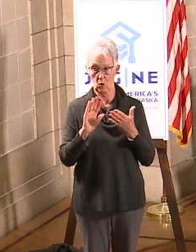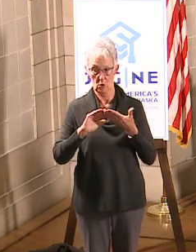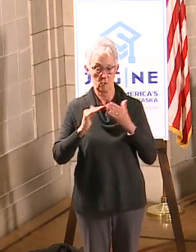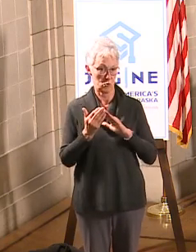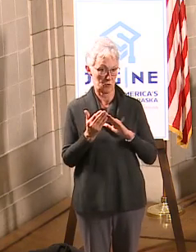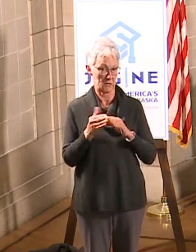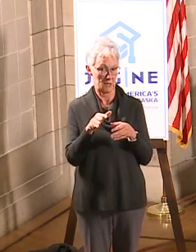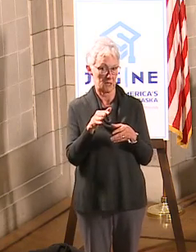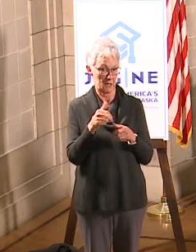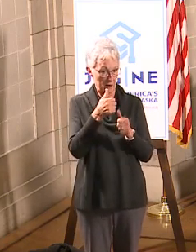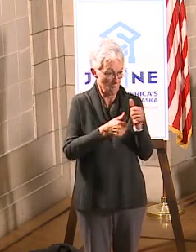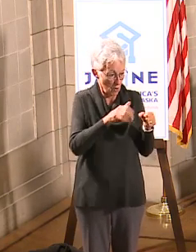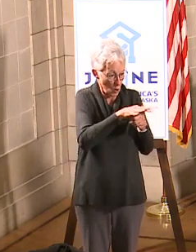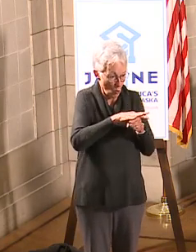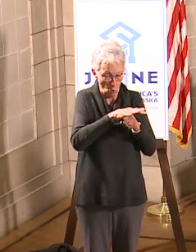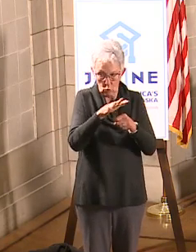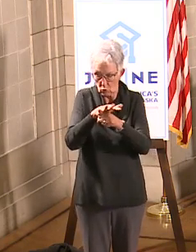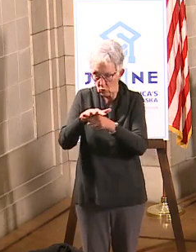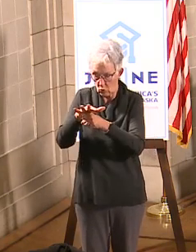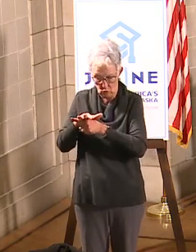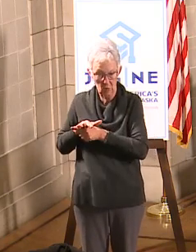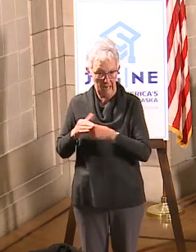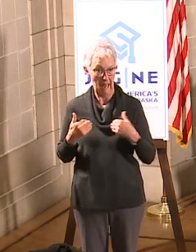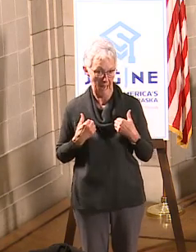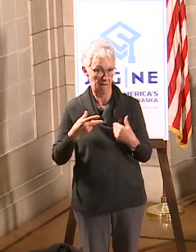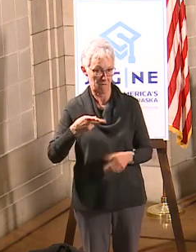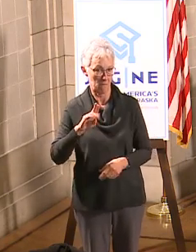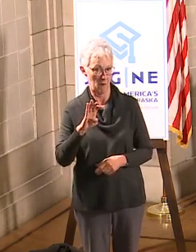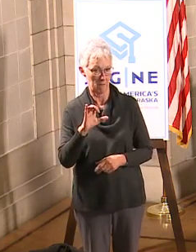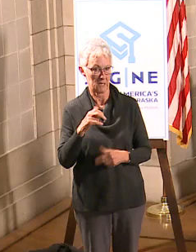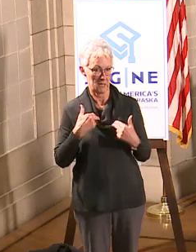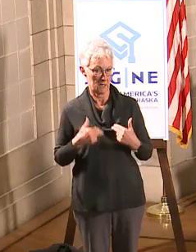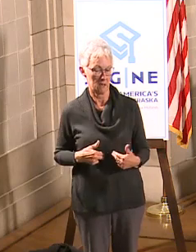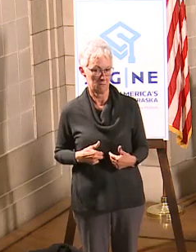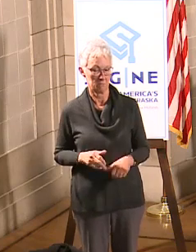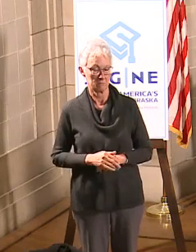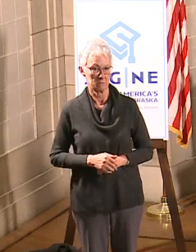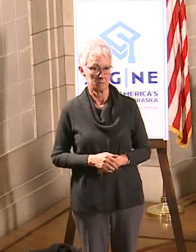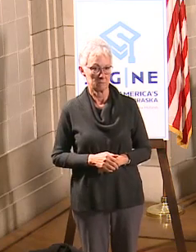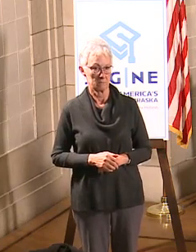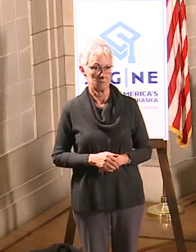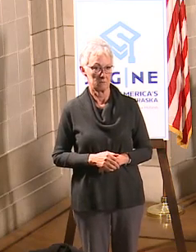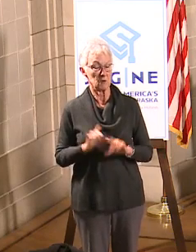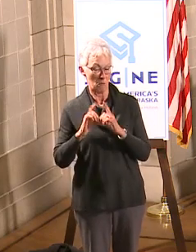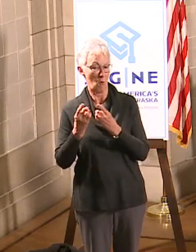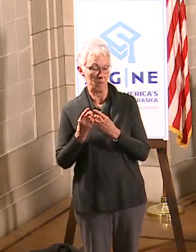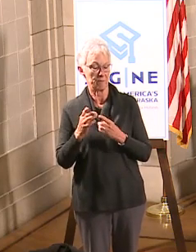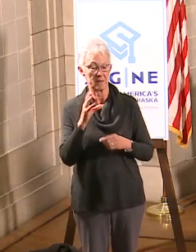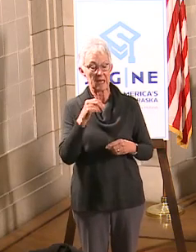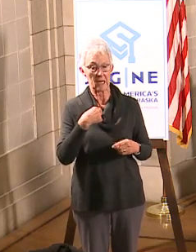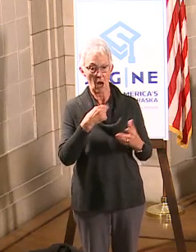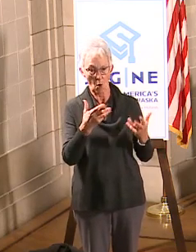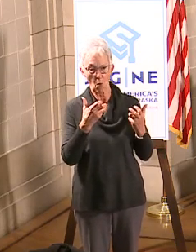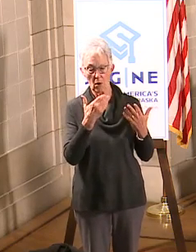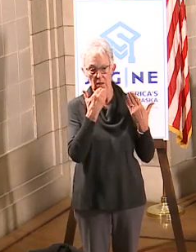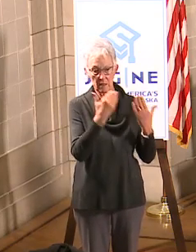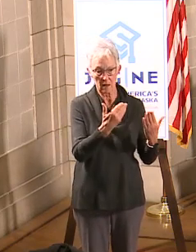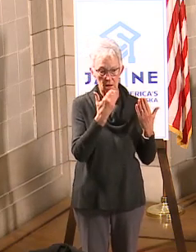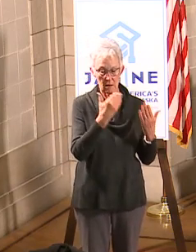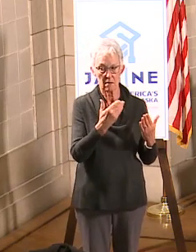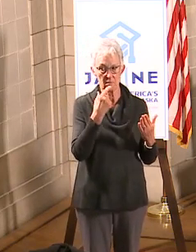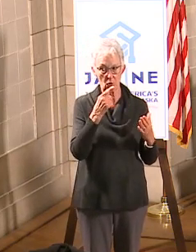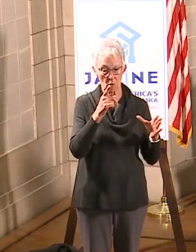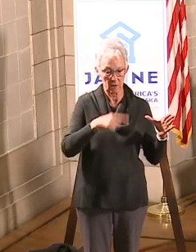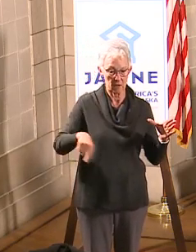I'd also like to thank, as the governor mentioned, our healthcare professionals who continue to provide this excellent care that we're receiving due to